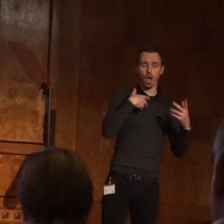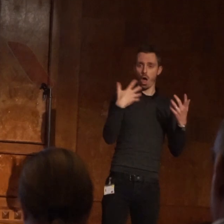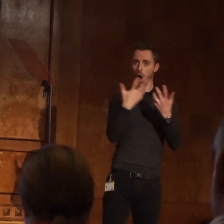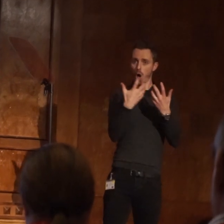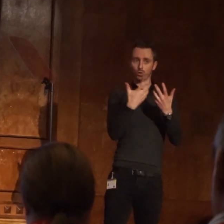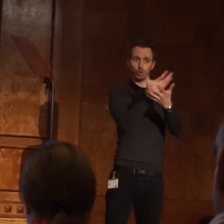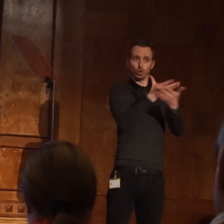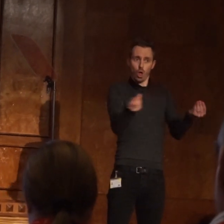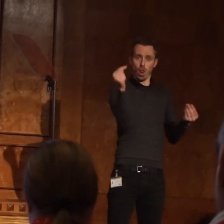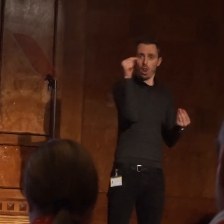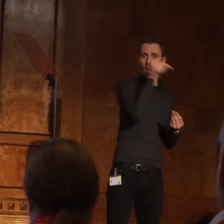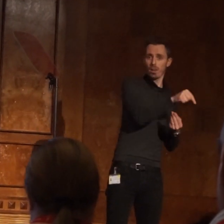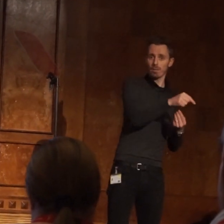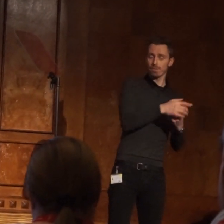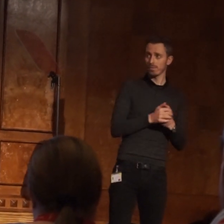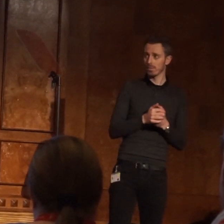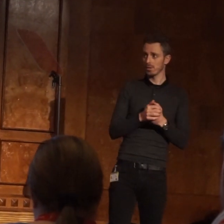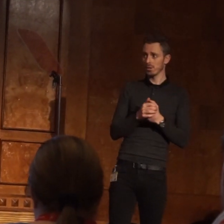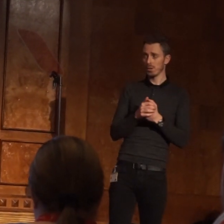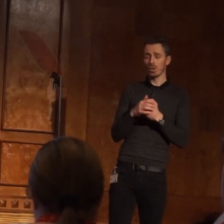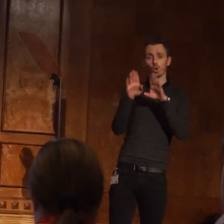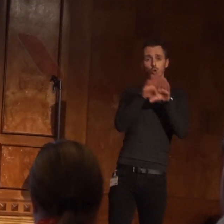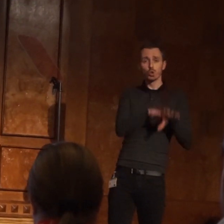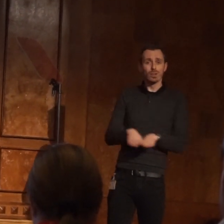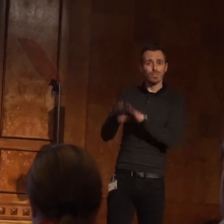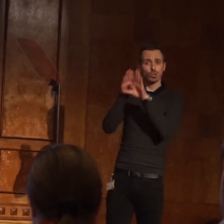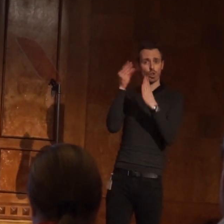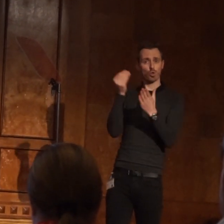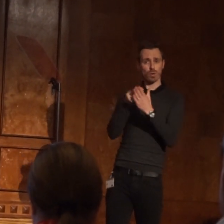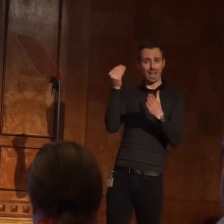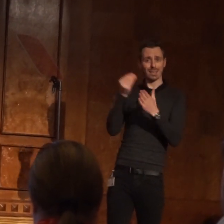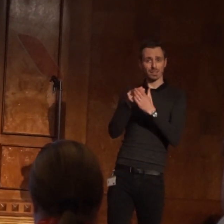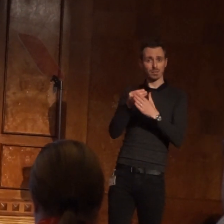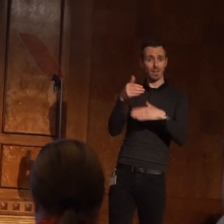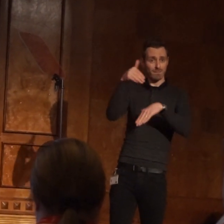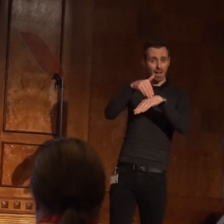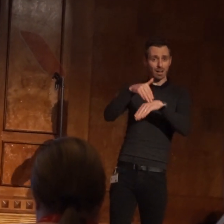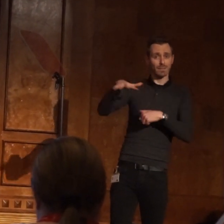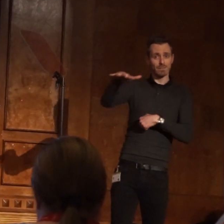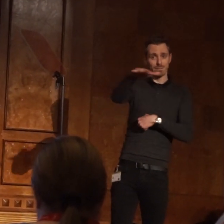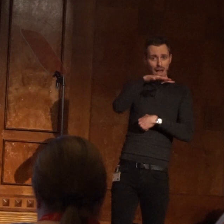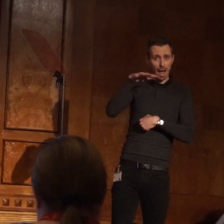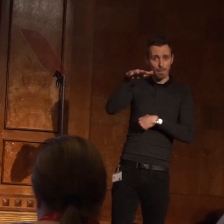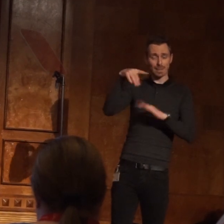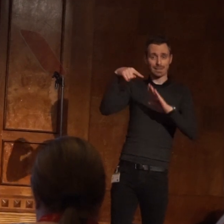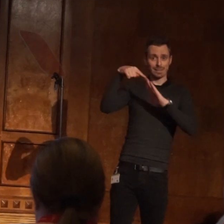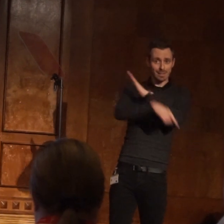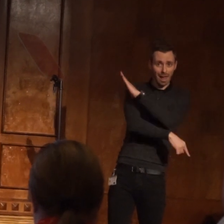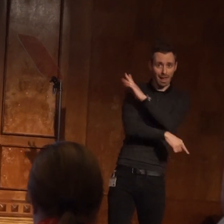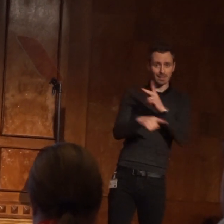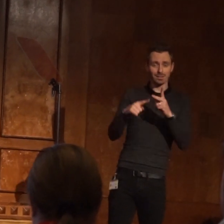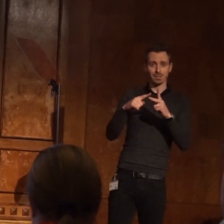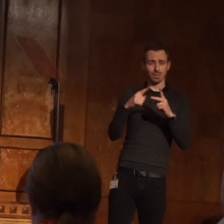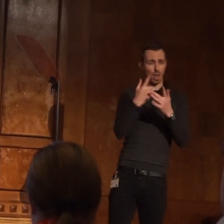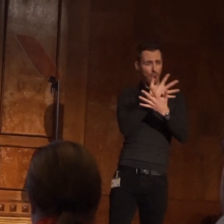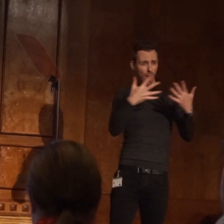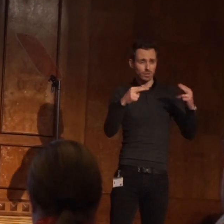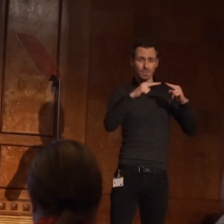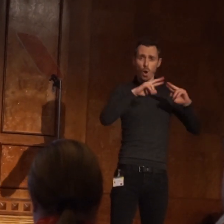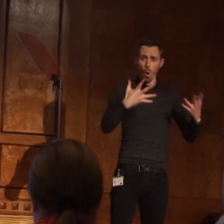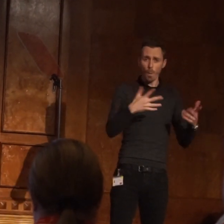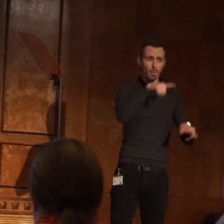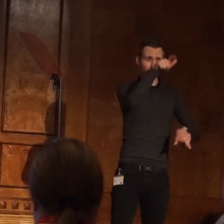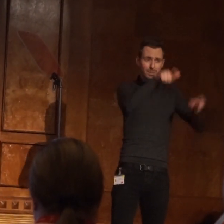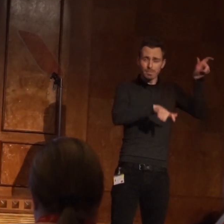universal credit is putting so many families into debt and making so many homeless shows how it's not just damaging